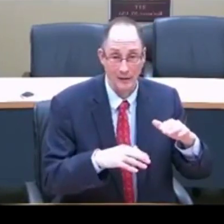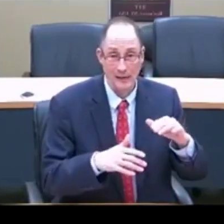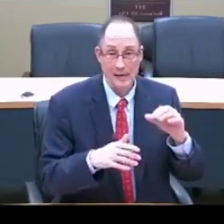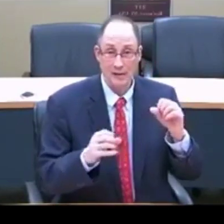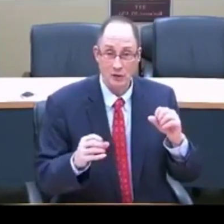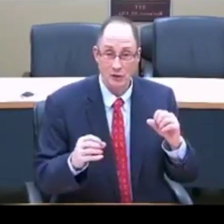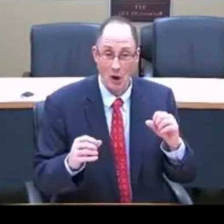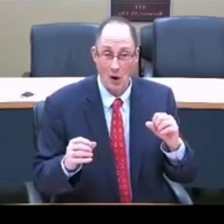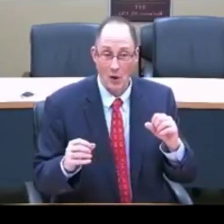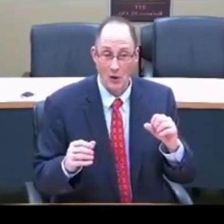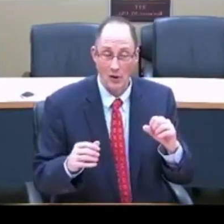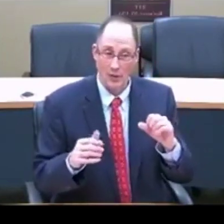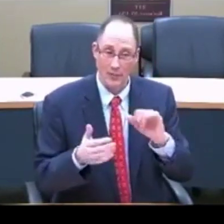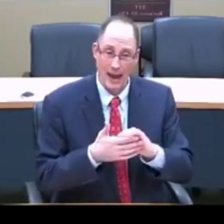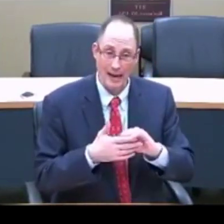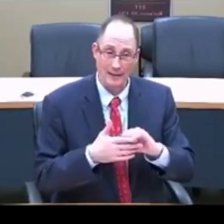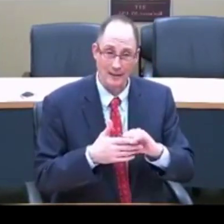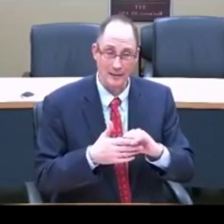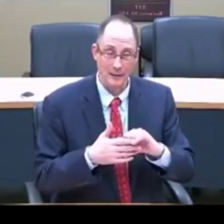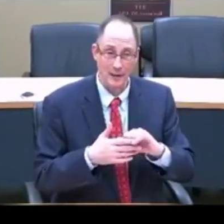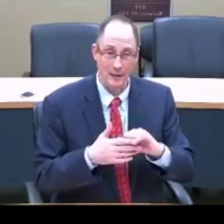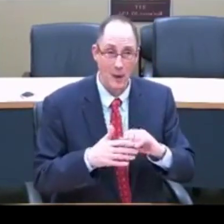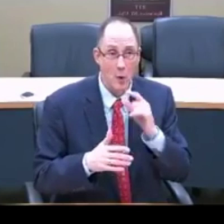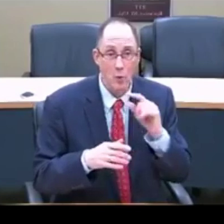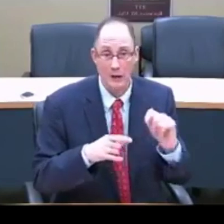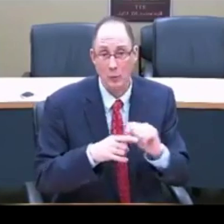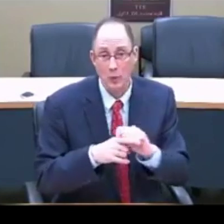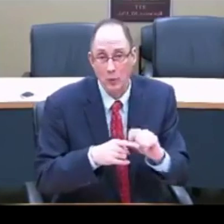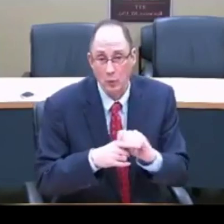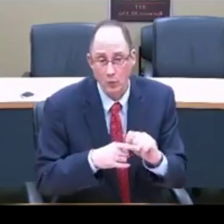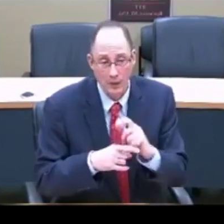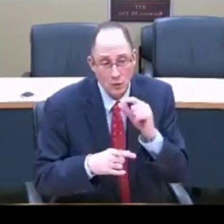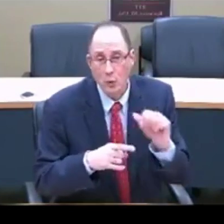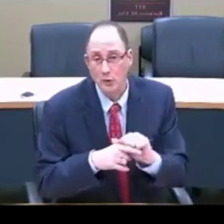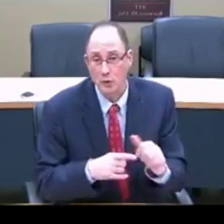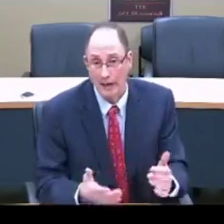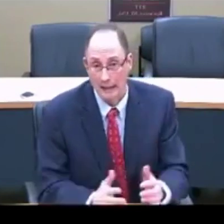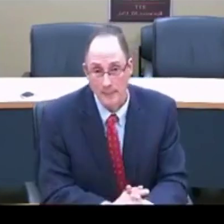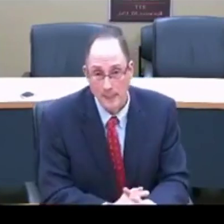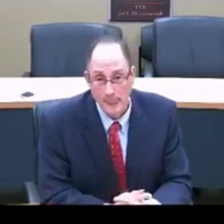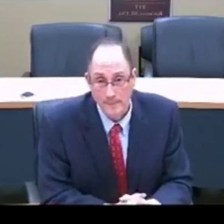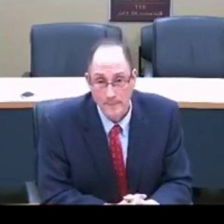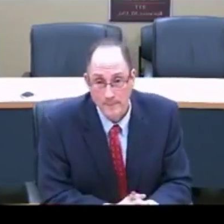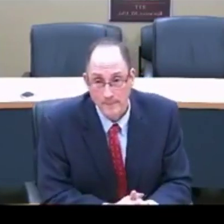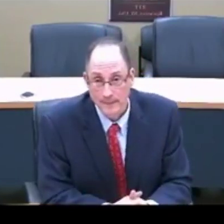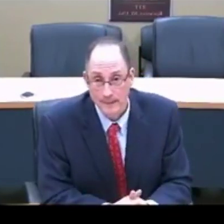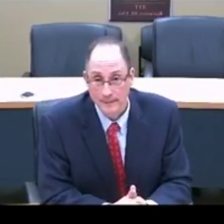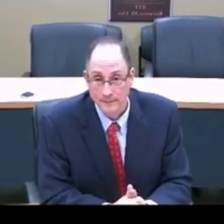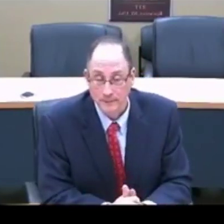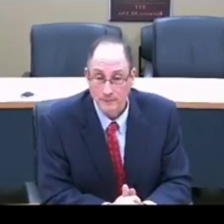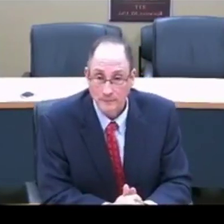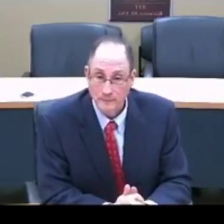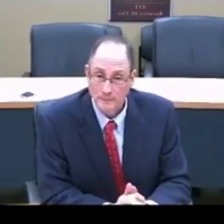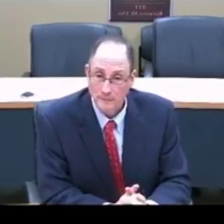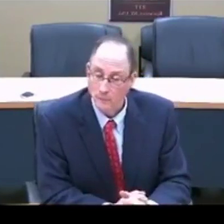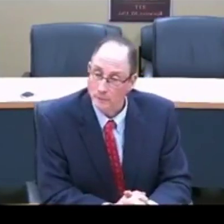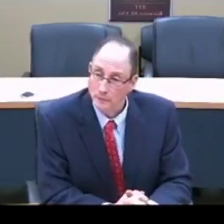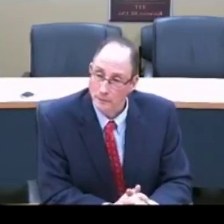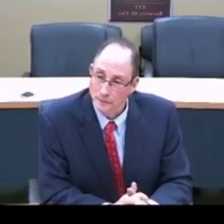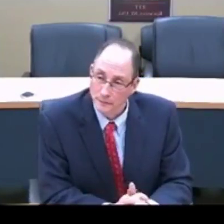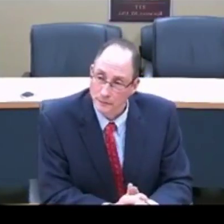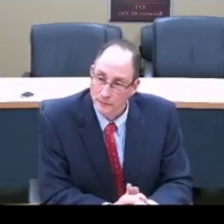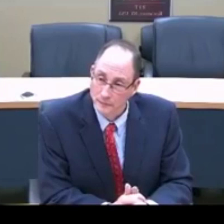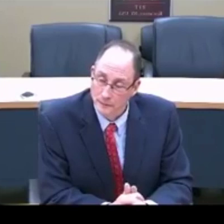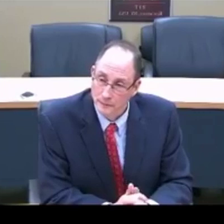So, that's who we, that's who we train. So, and those are the